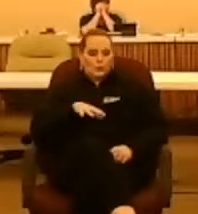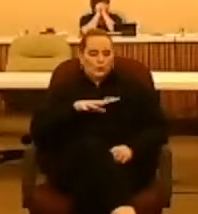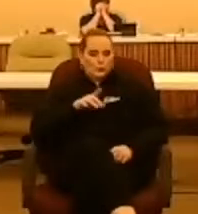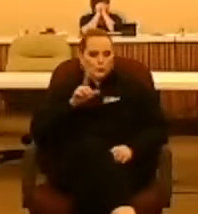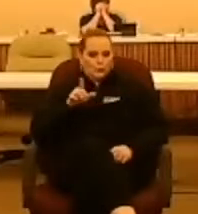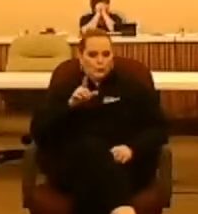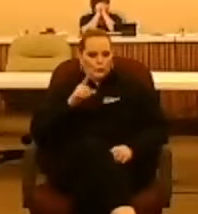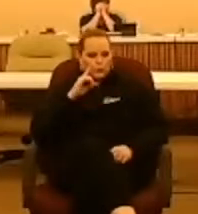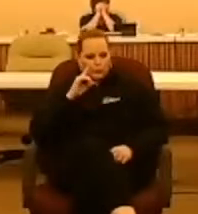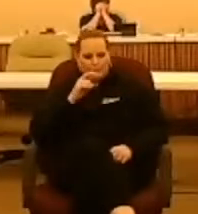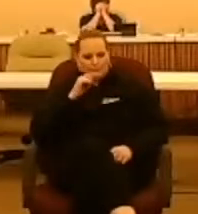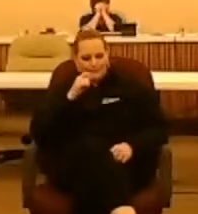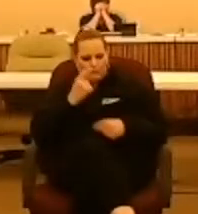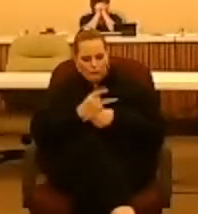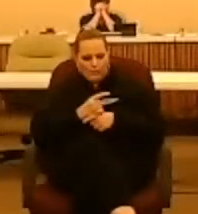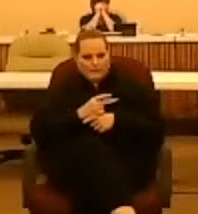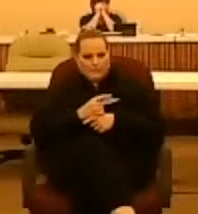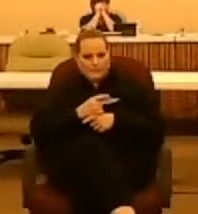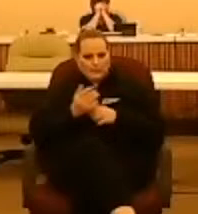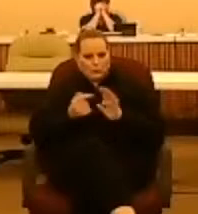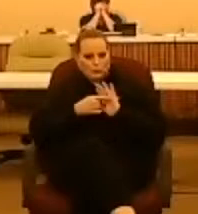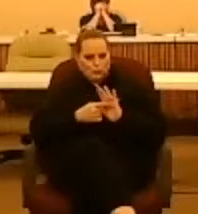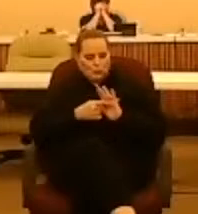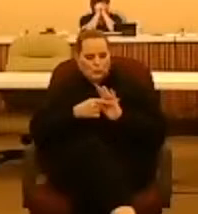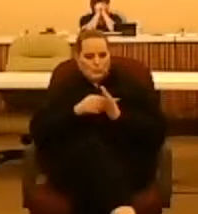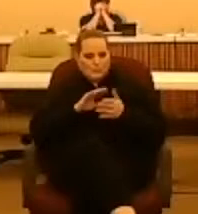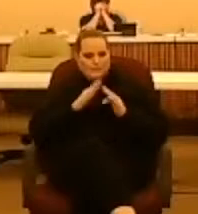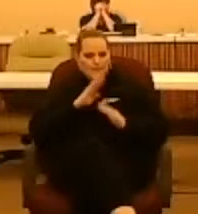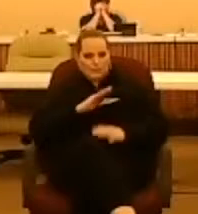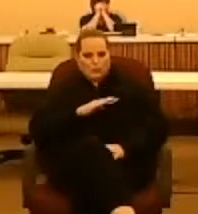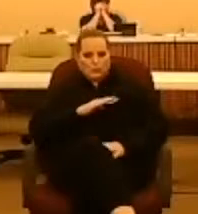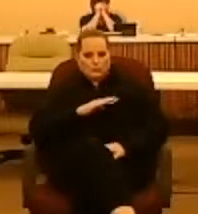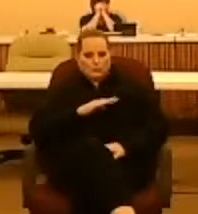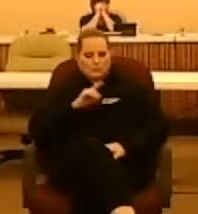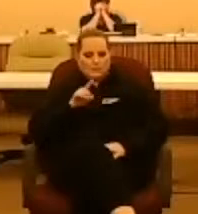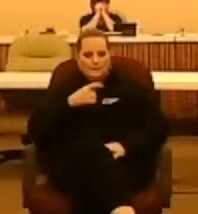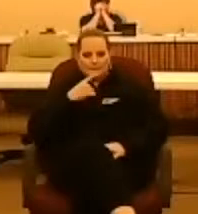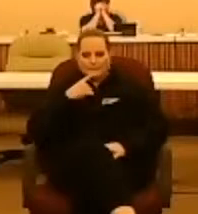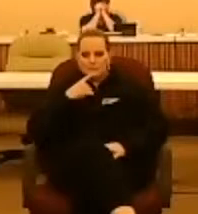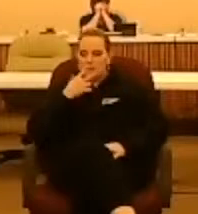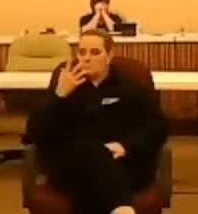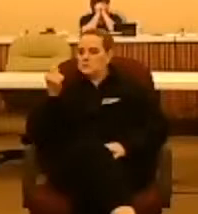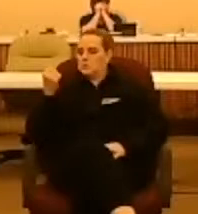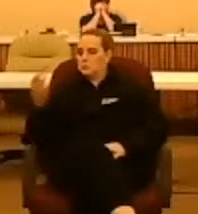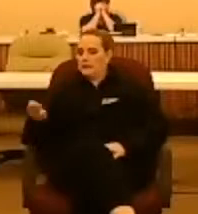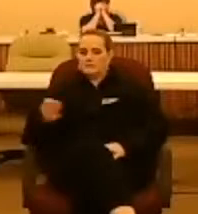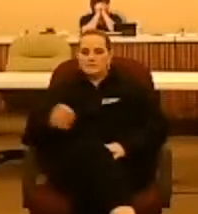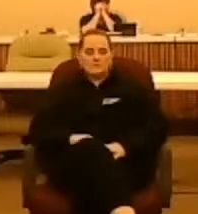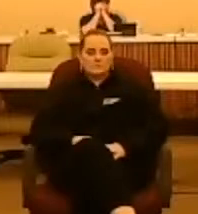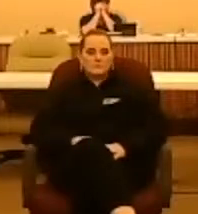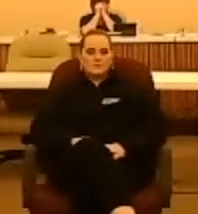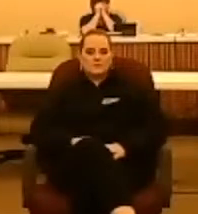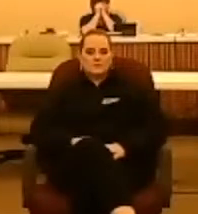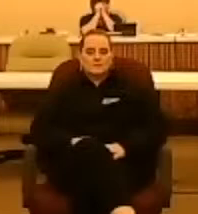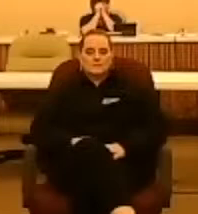unfounded, you present it to the town board, and the town board could say, well, too bad, we could go after